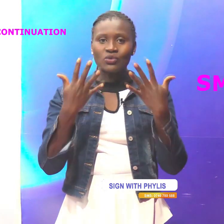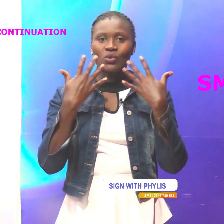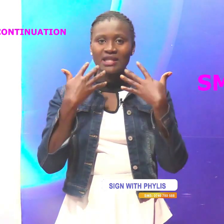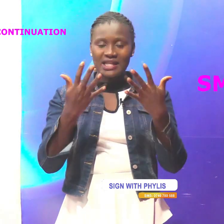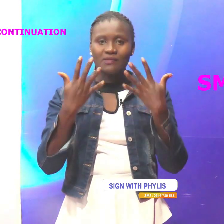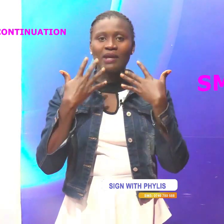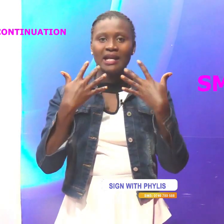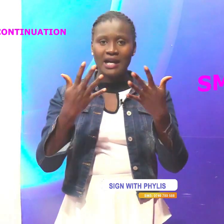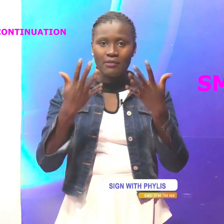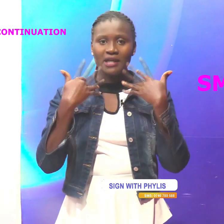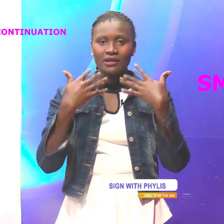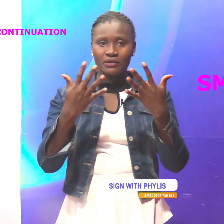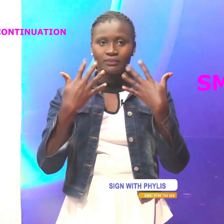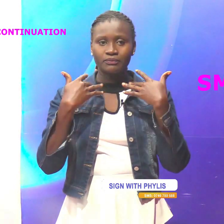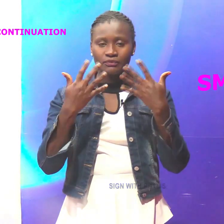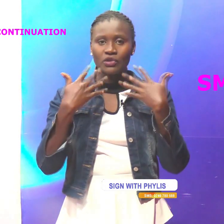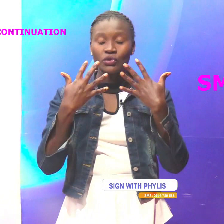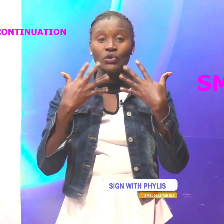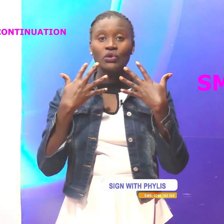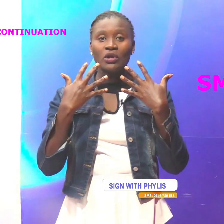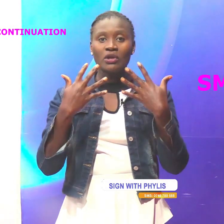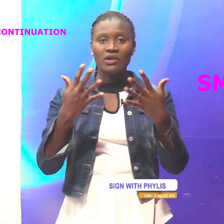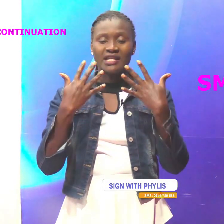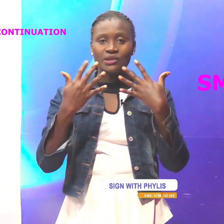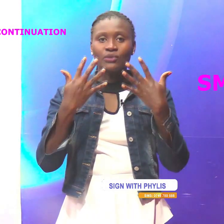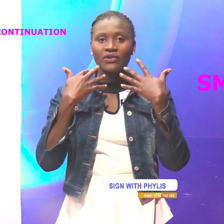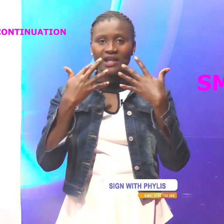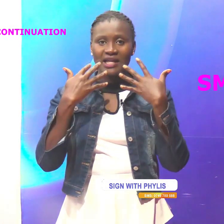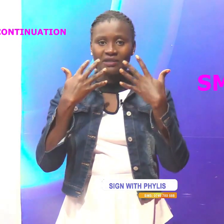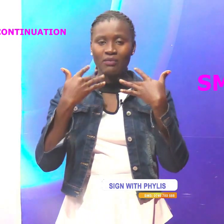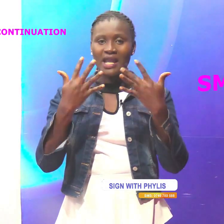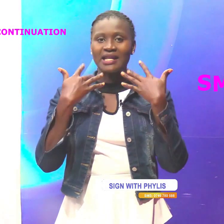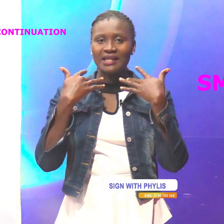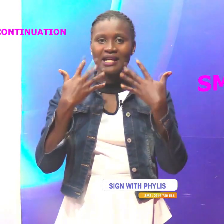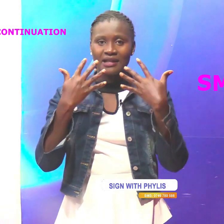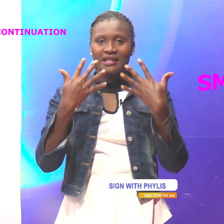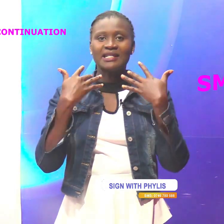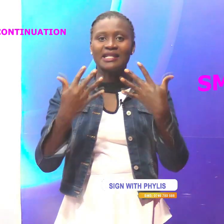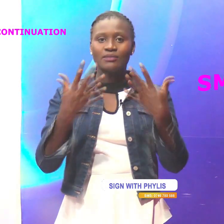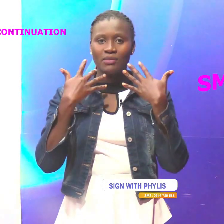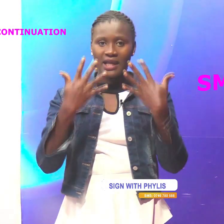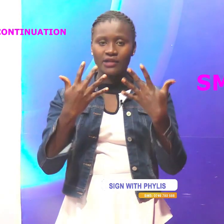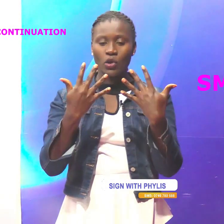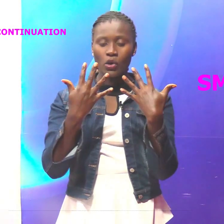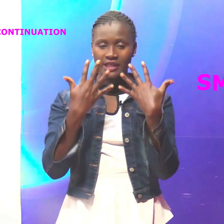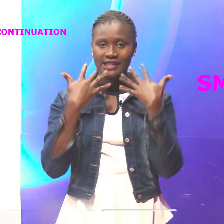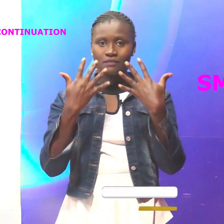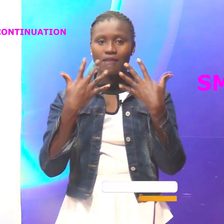that smell coming to you. You want just to feel that smell and hear. Just smelling. So smell.